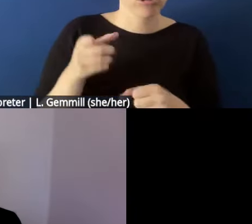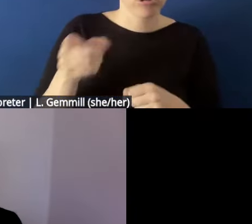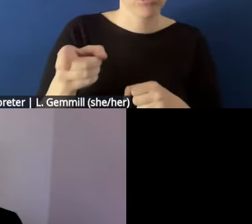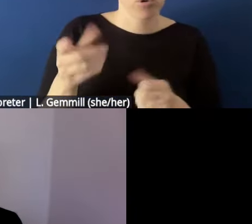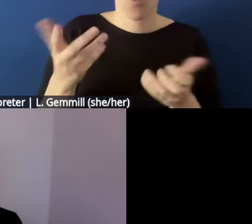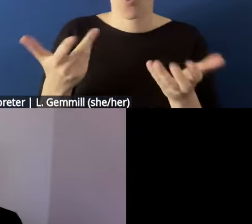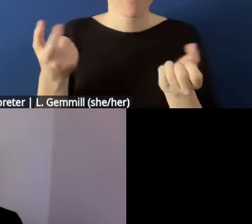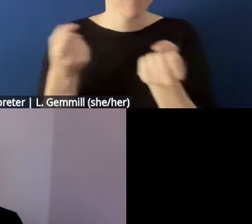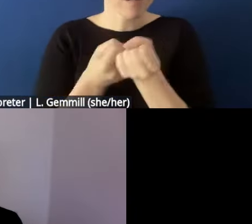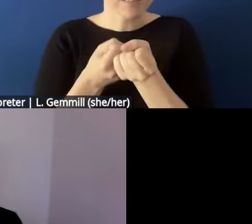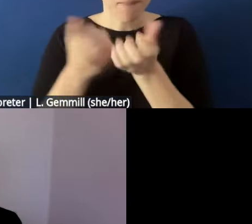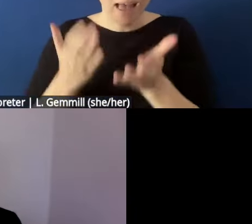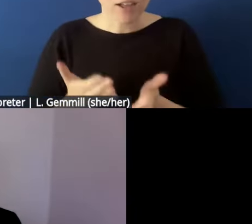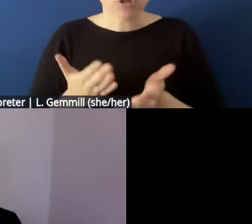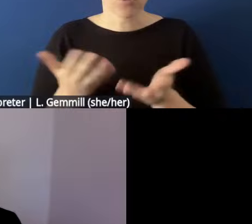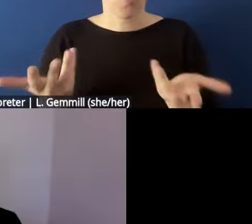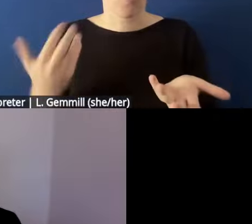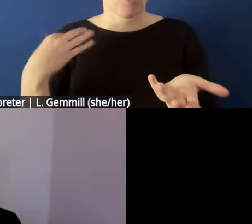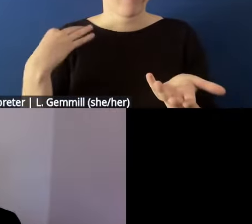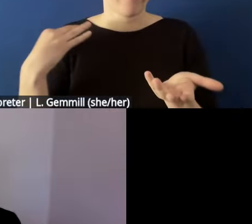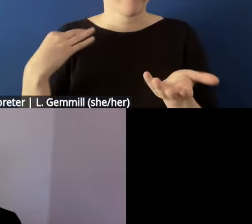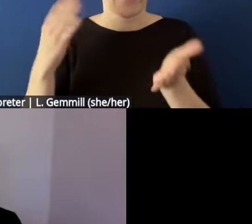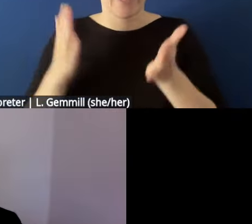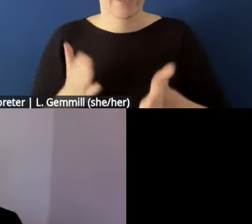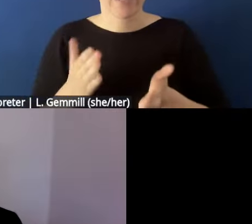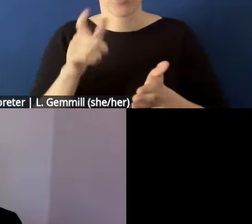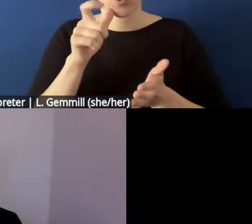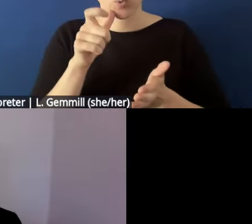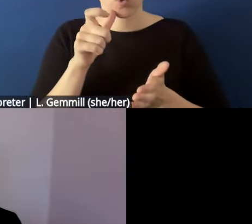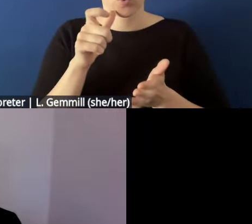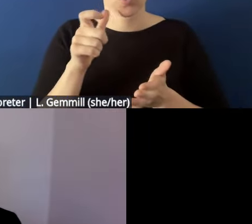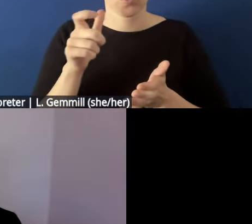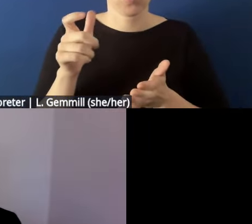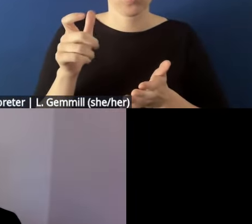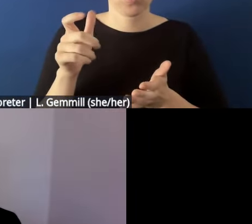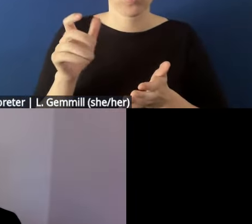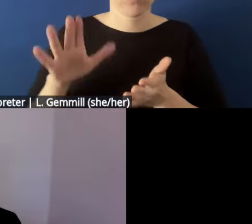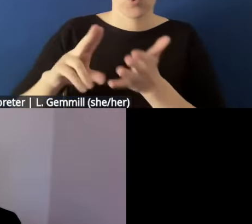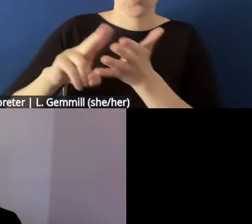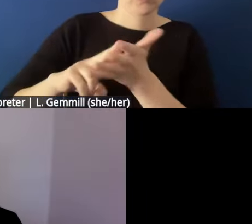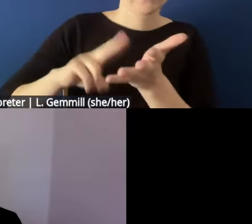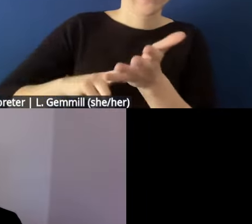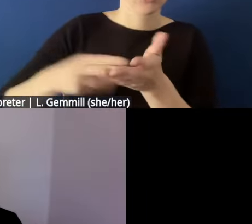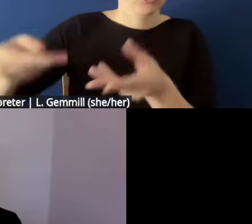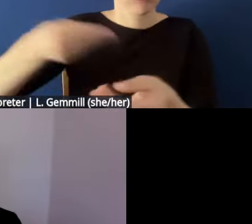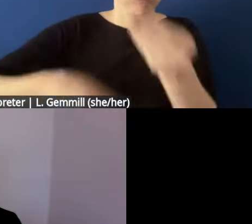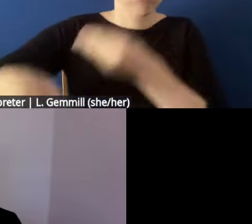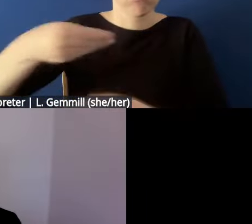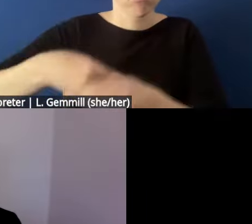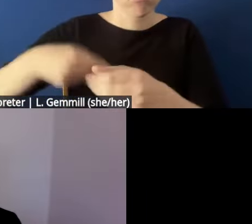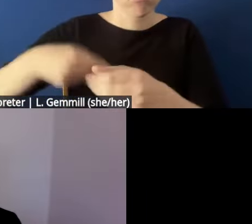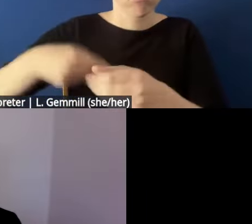sponsor or the candidate whose circulator signatures have been challenged. So it seems to me that at the